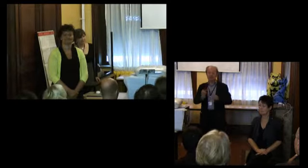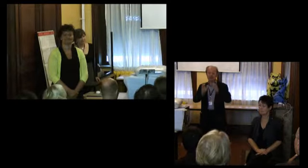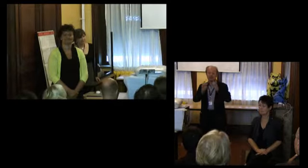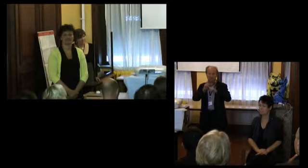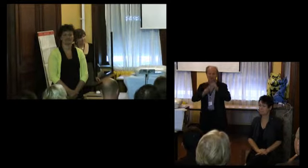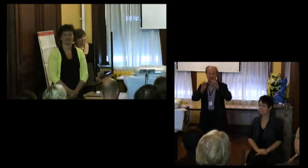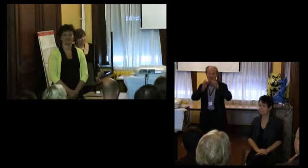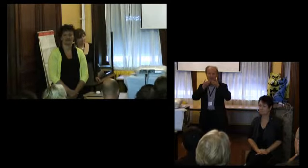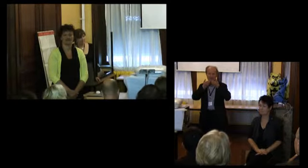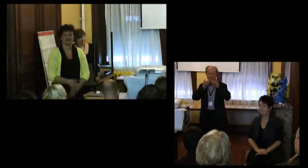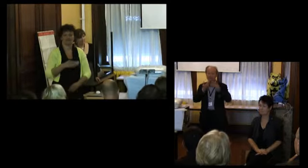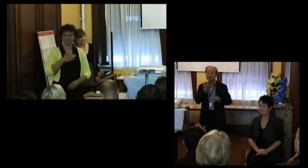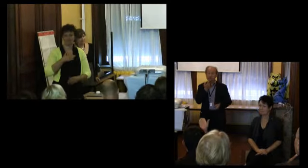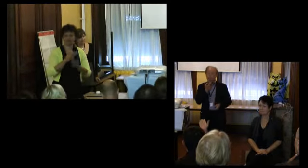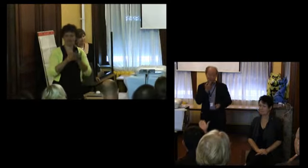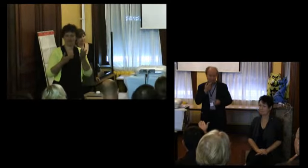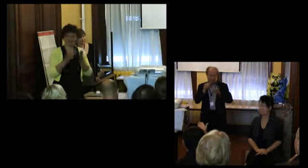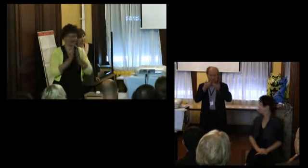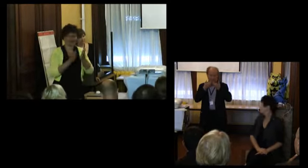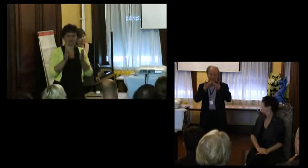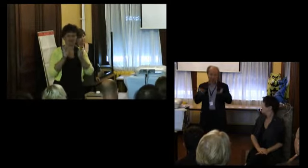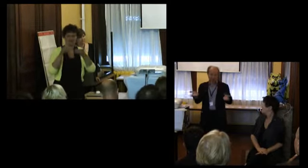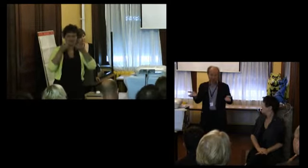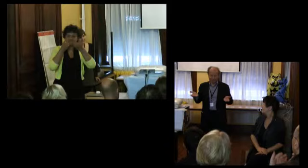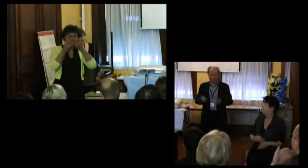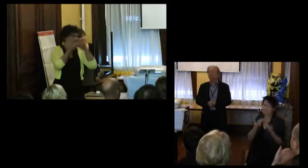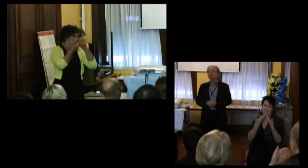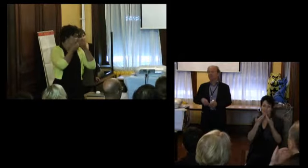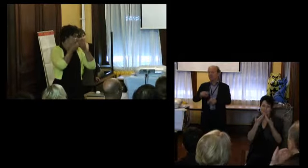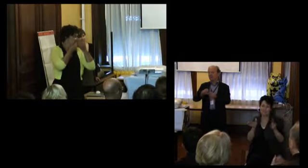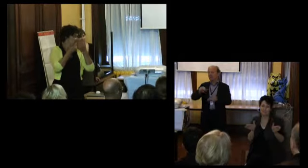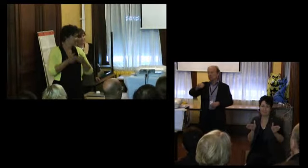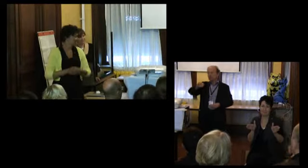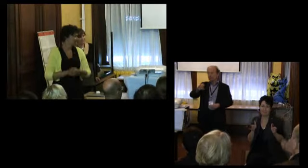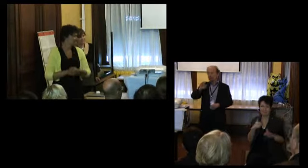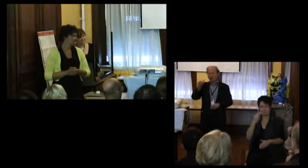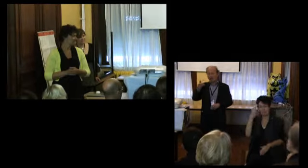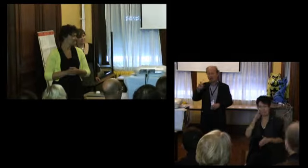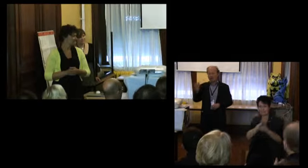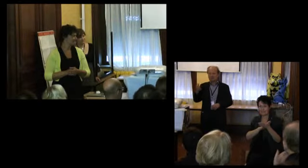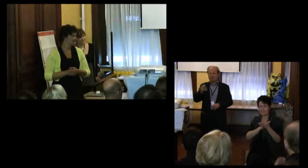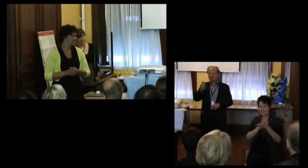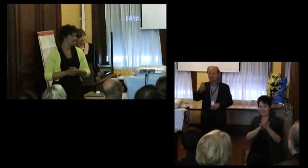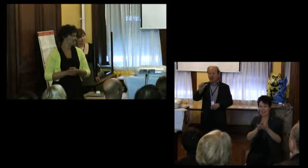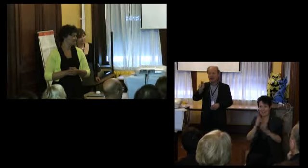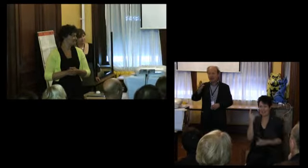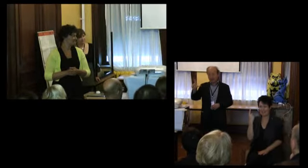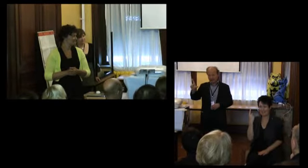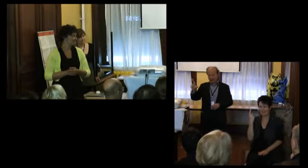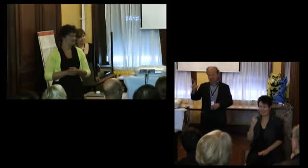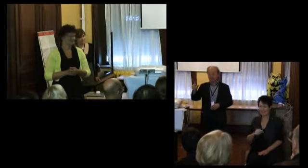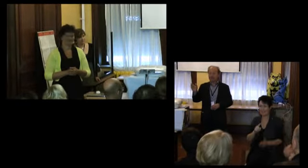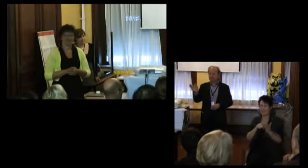my name is signing this one. As you can see, it's here. My name